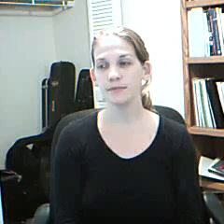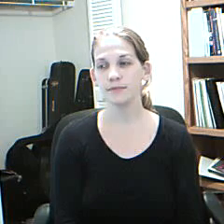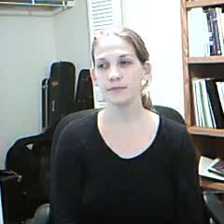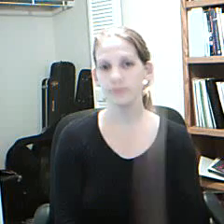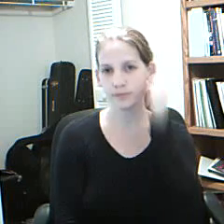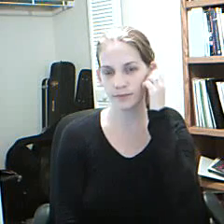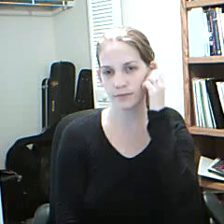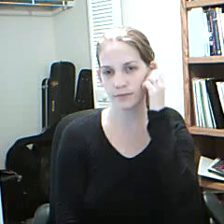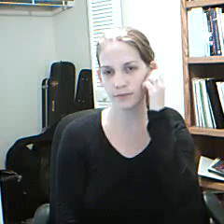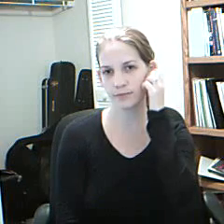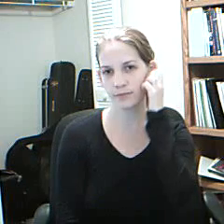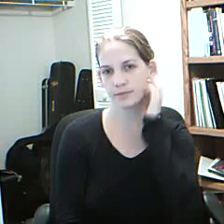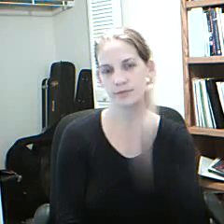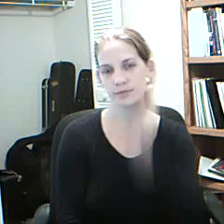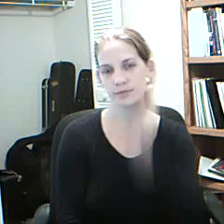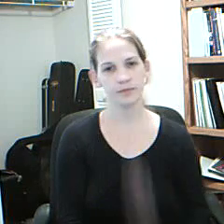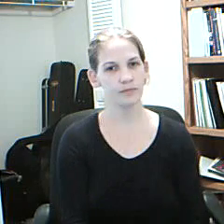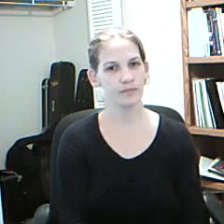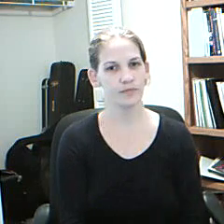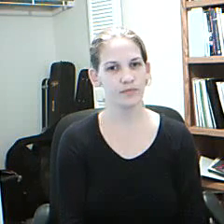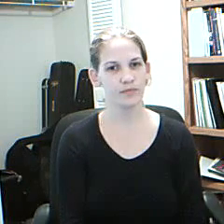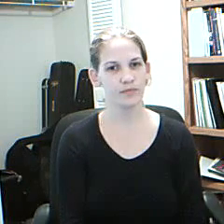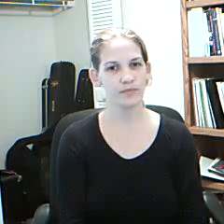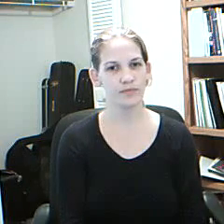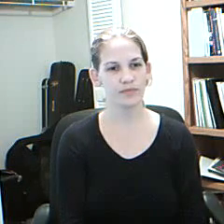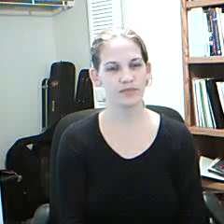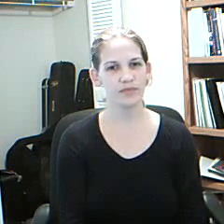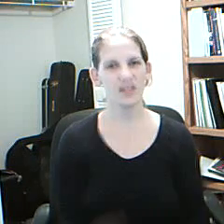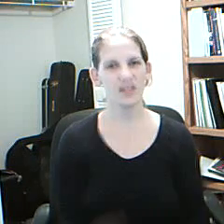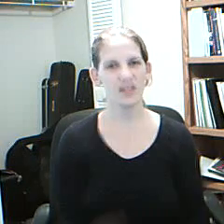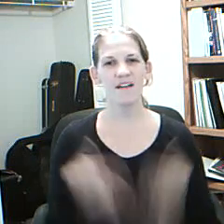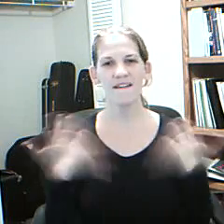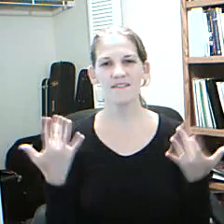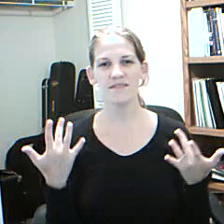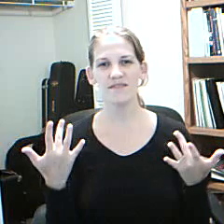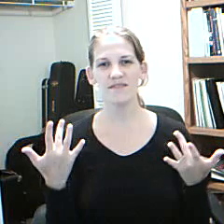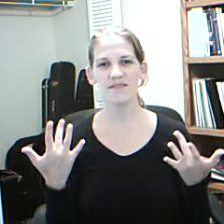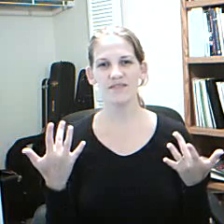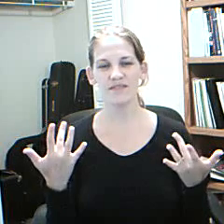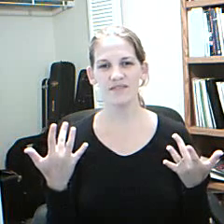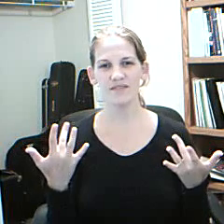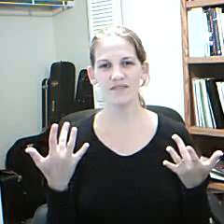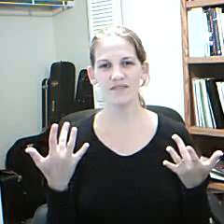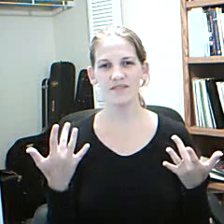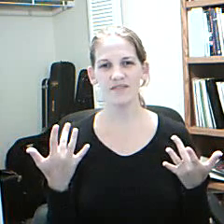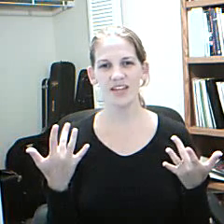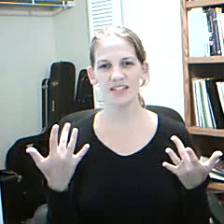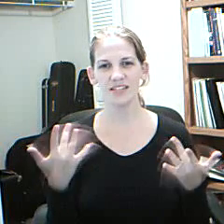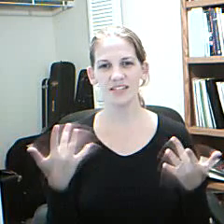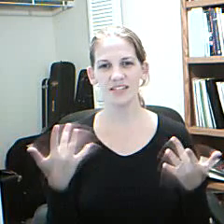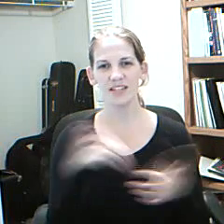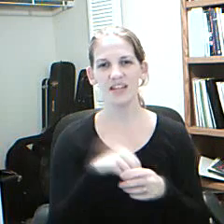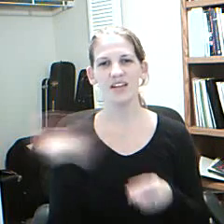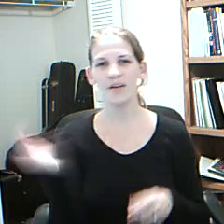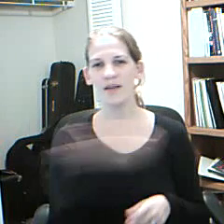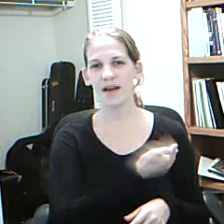time, taking our focus away from the things that matter most. And this is a great time of year to